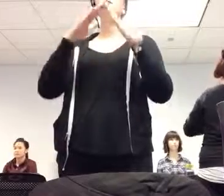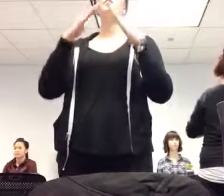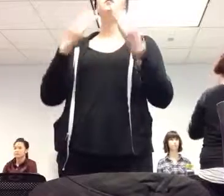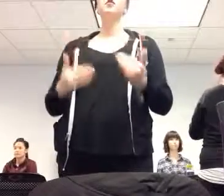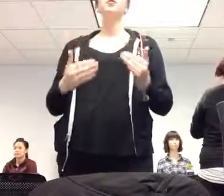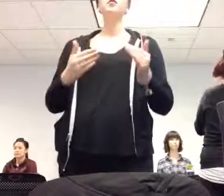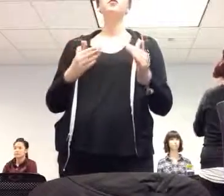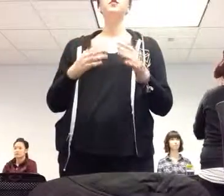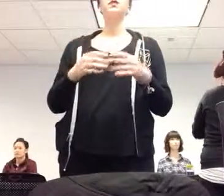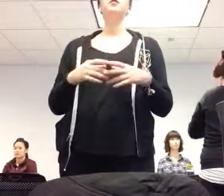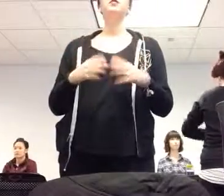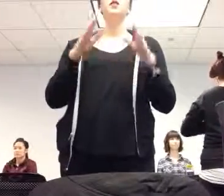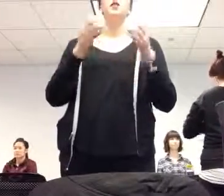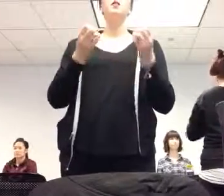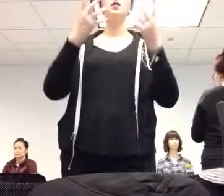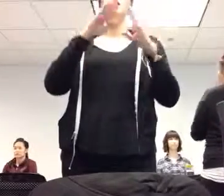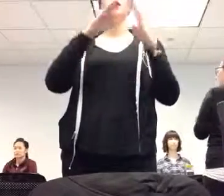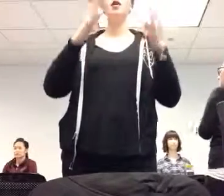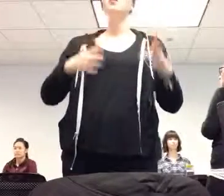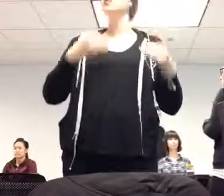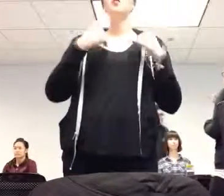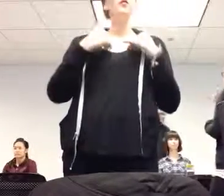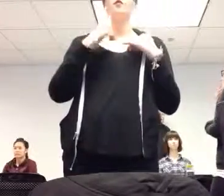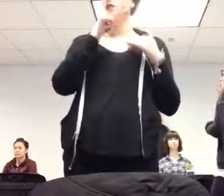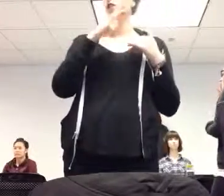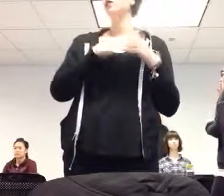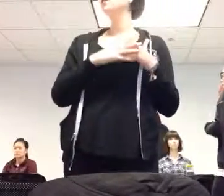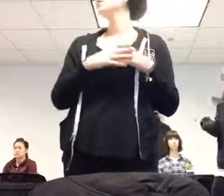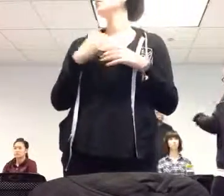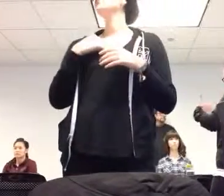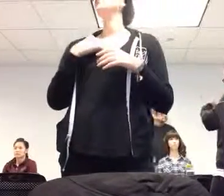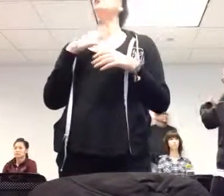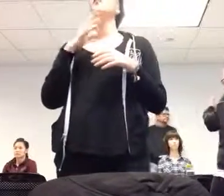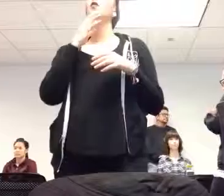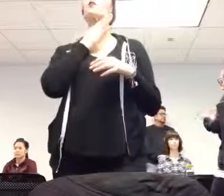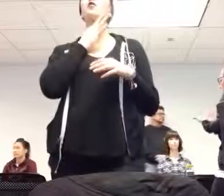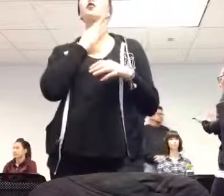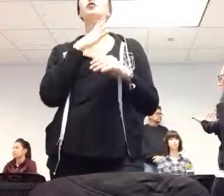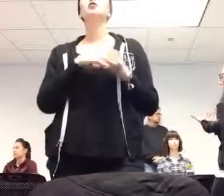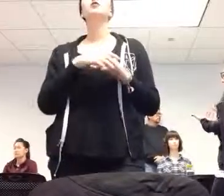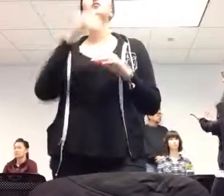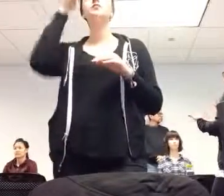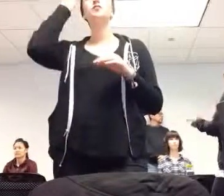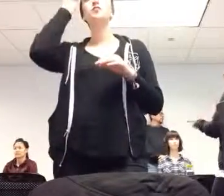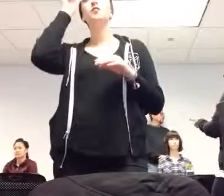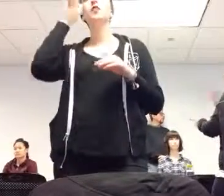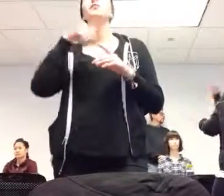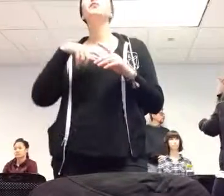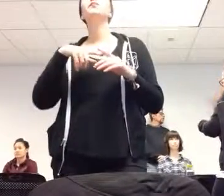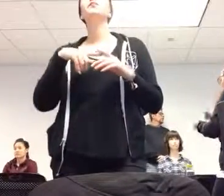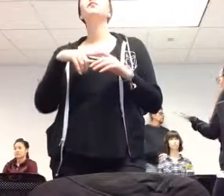So, I'm wondering, for like the cattle, what percentage of all the Soviets' cattle were destroyed? Okay, as far